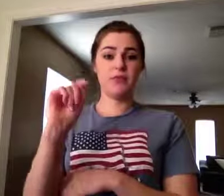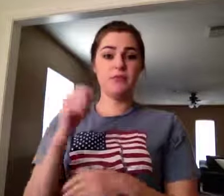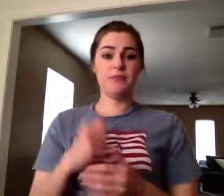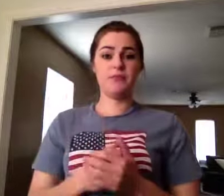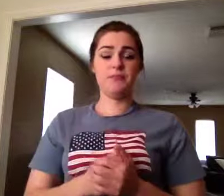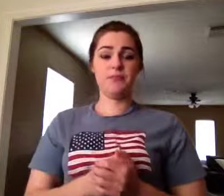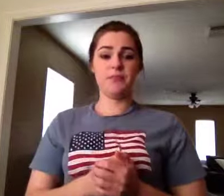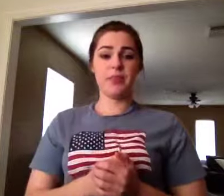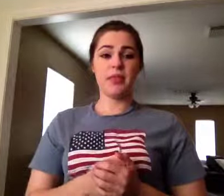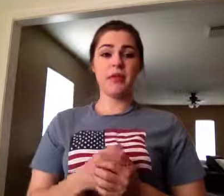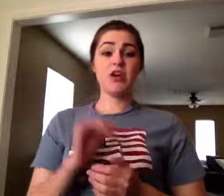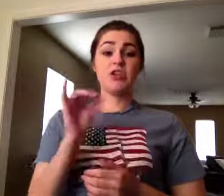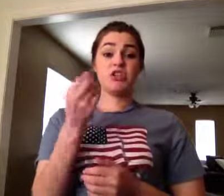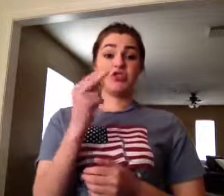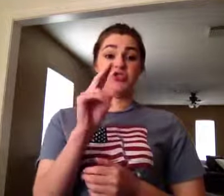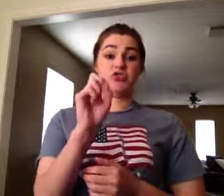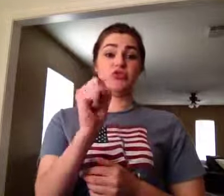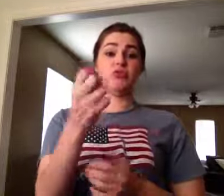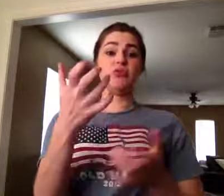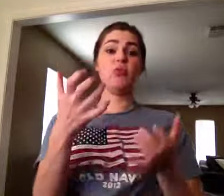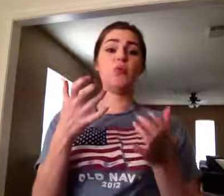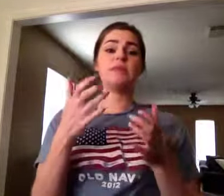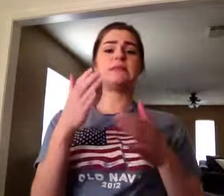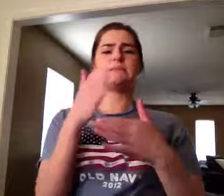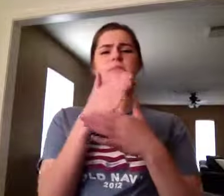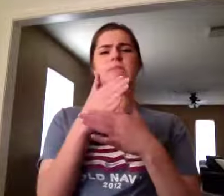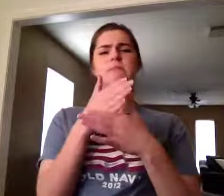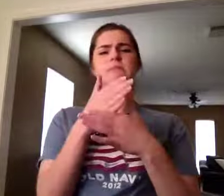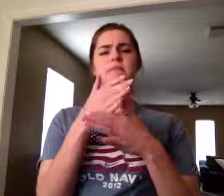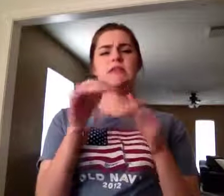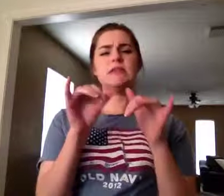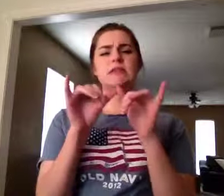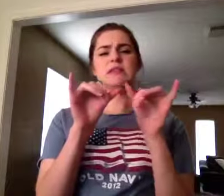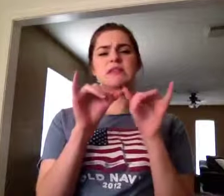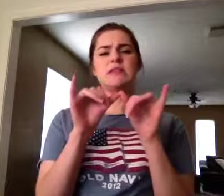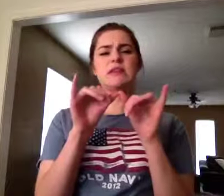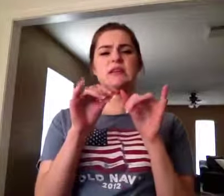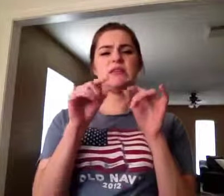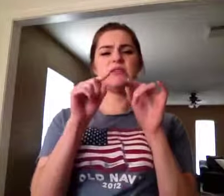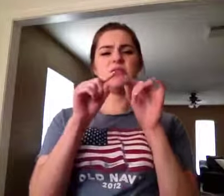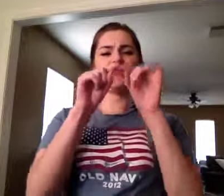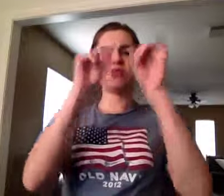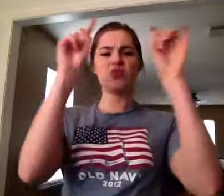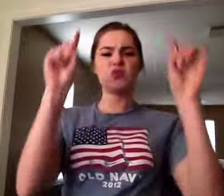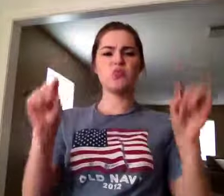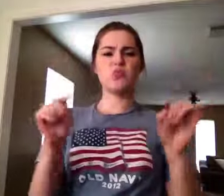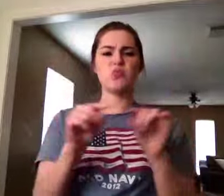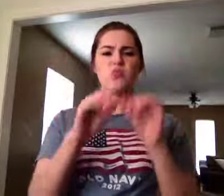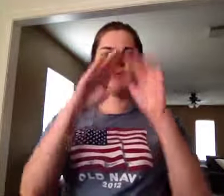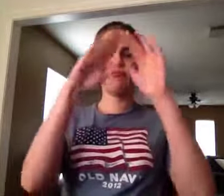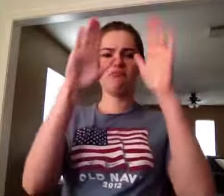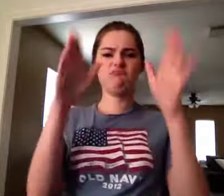Mr. Jones wants a medium-sized square shed with enough room to store bicycles, a lawnmower, and the